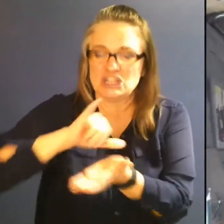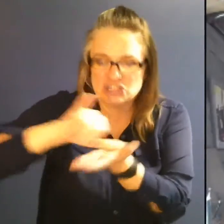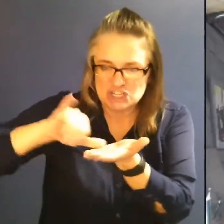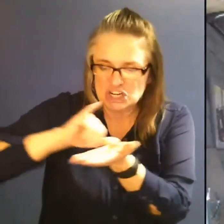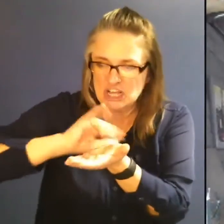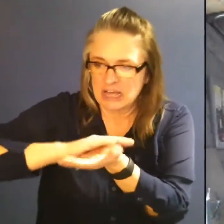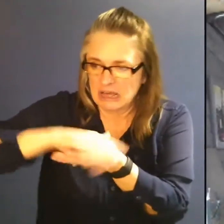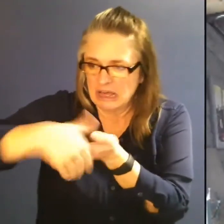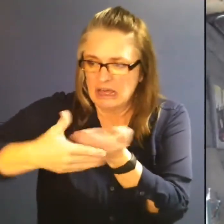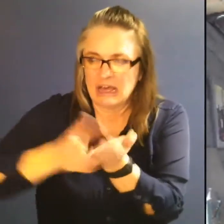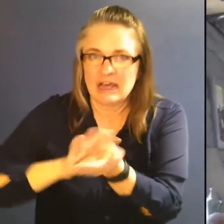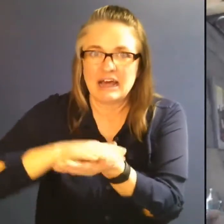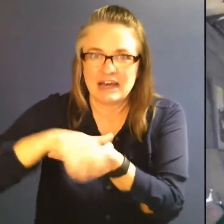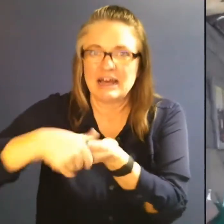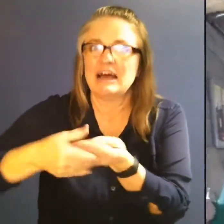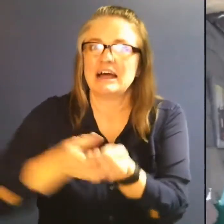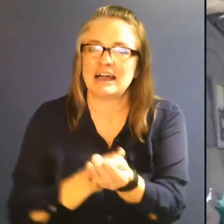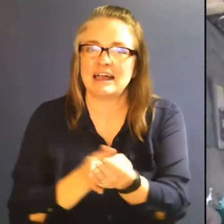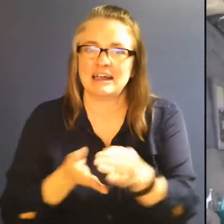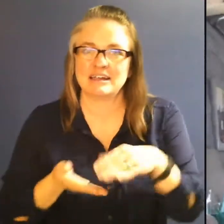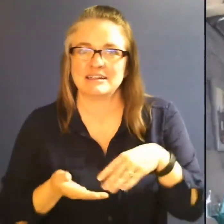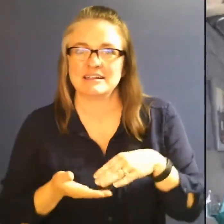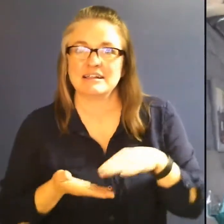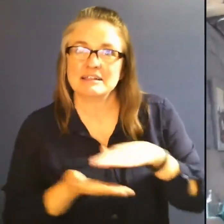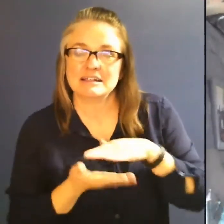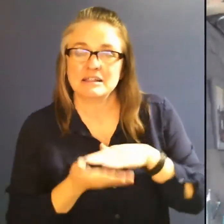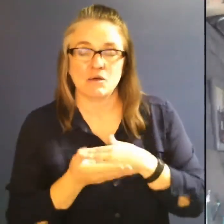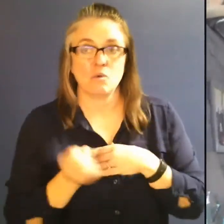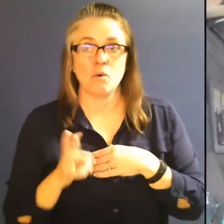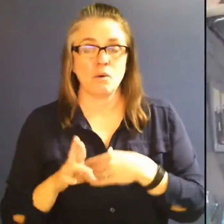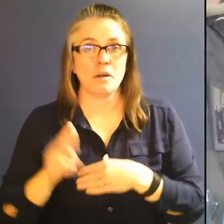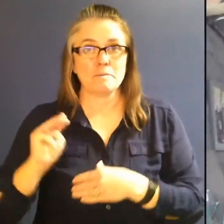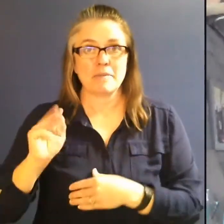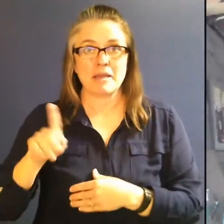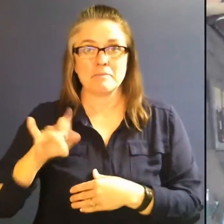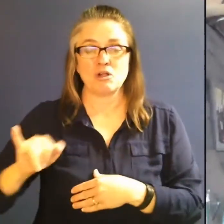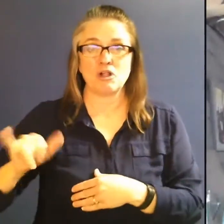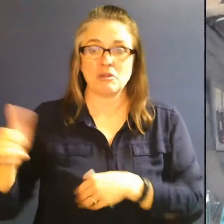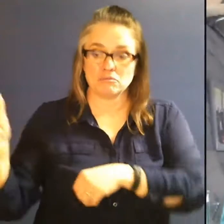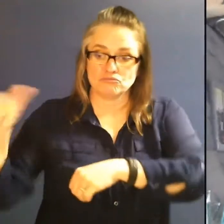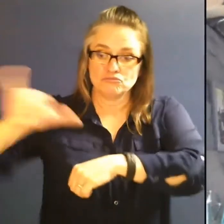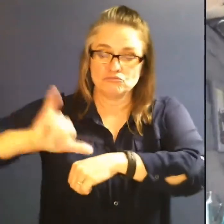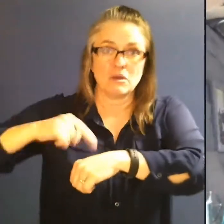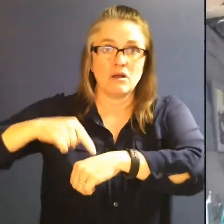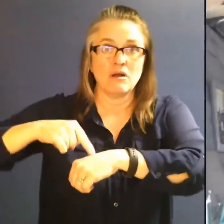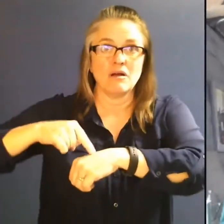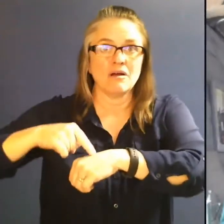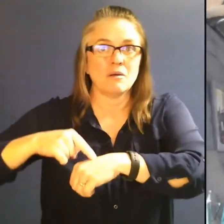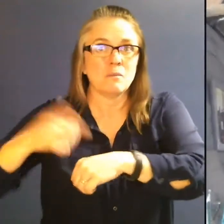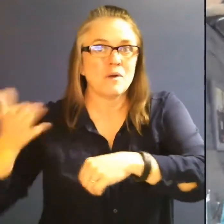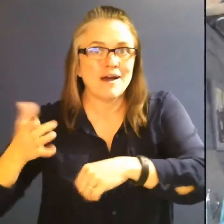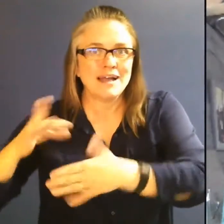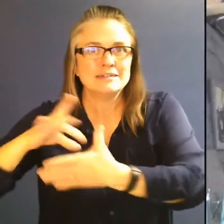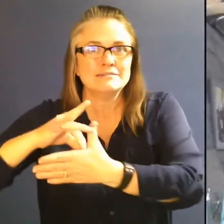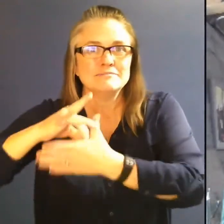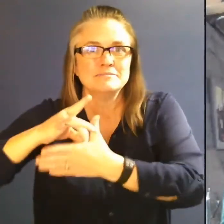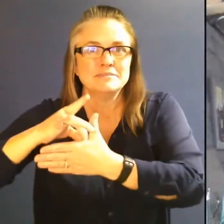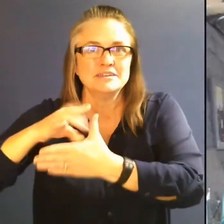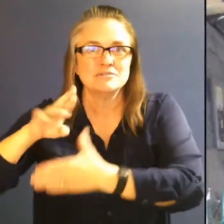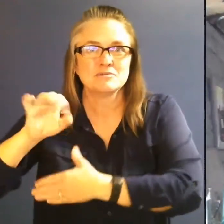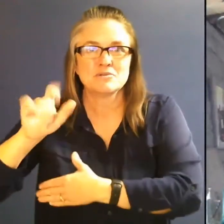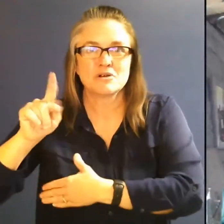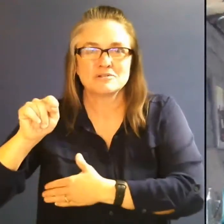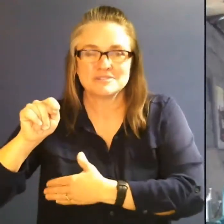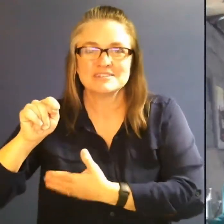that. I've put it in on a roast before. I learned that once. I even put it on pepperoni